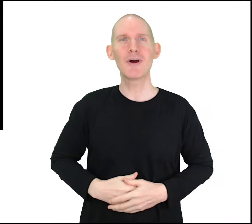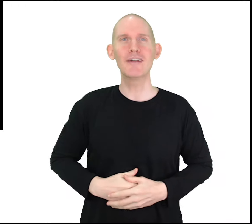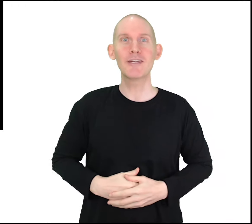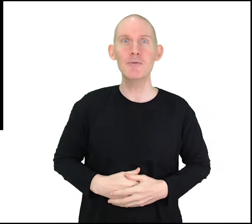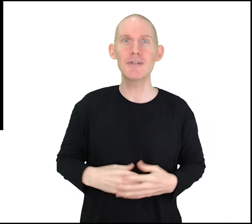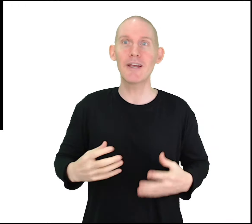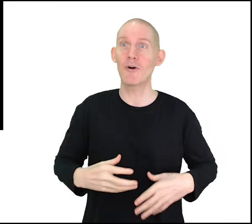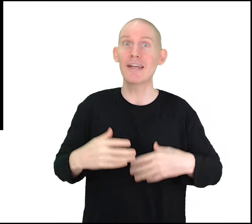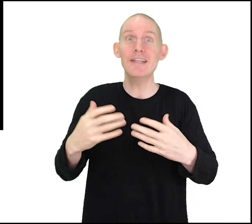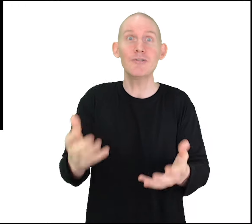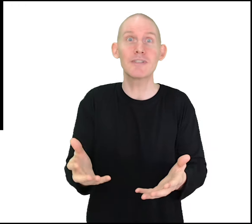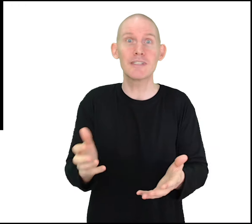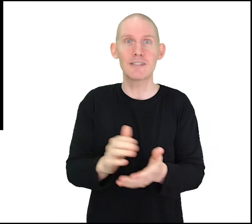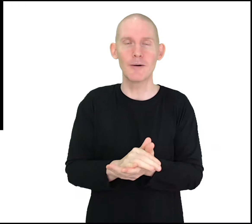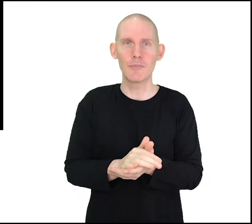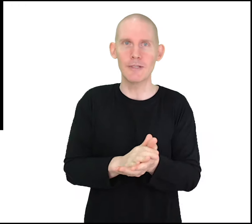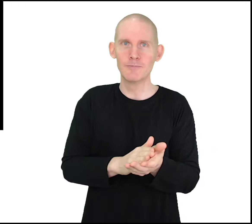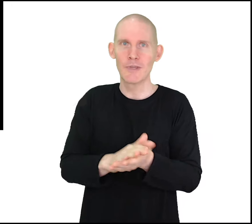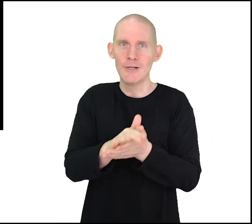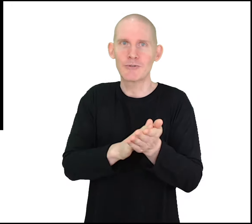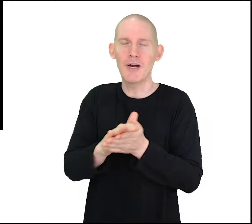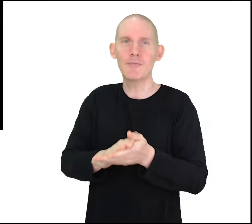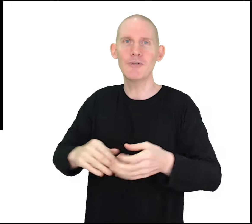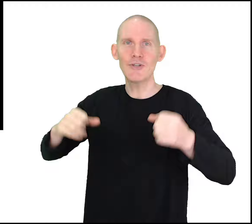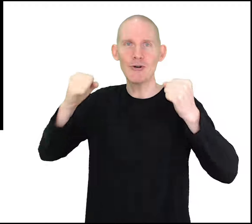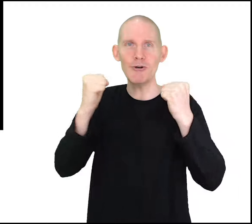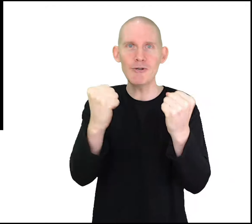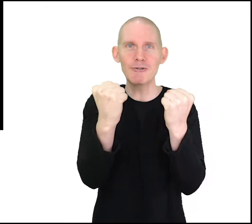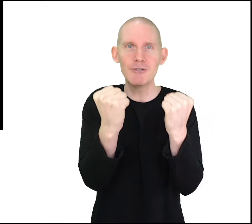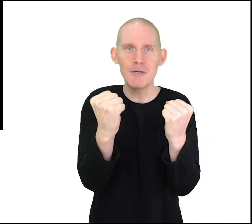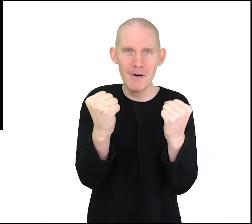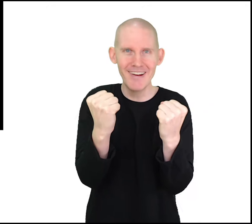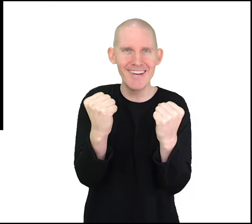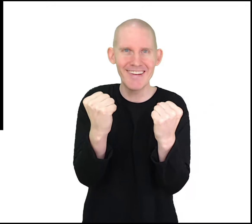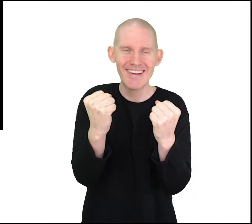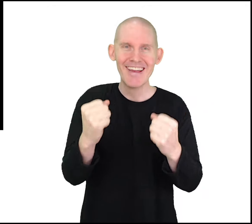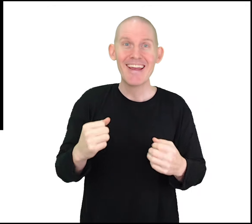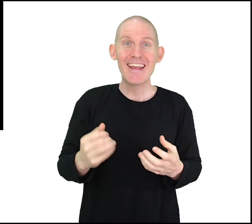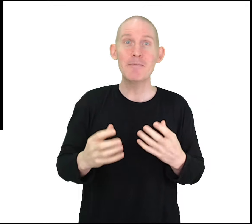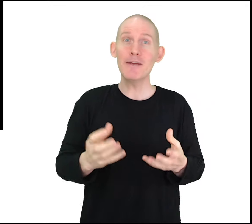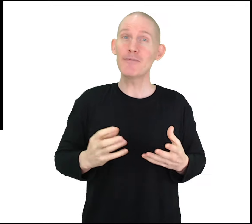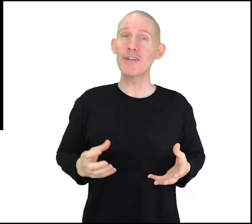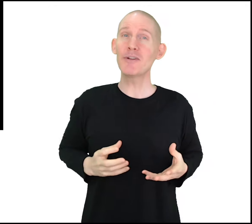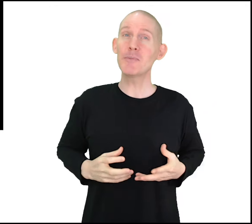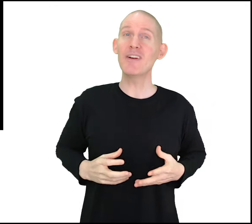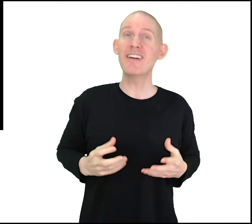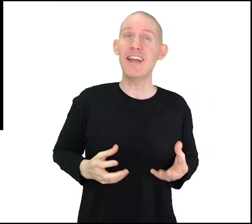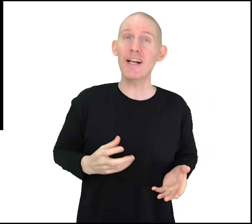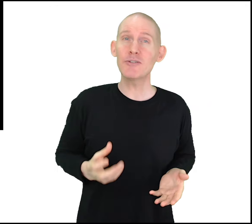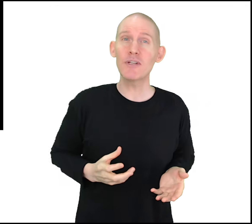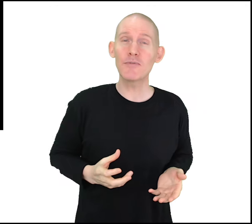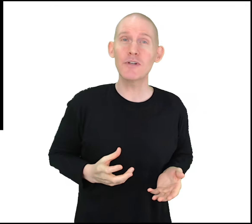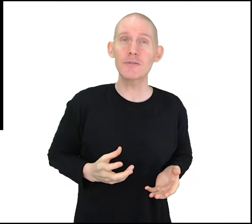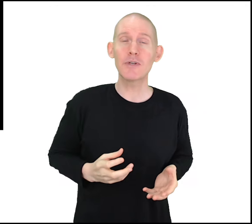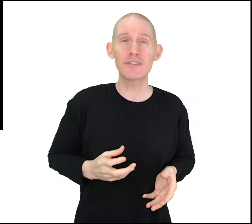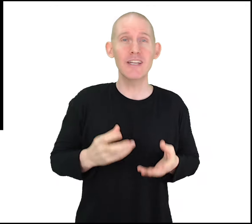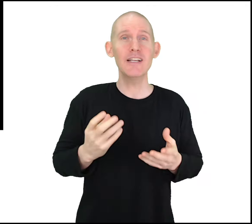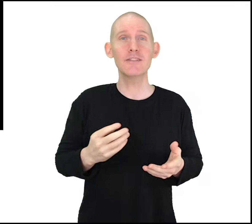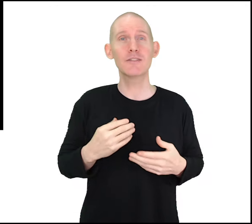to communicate or our interest in something. So I'm going to urge you, it may feel a little bit unnatural at first because in English, we